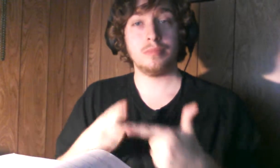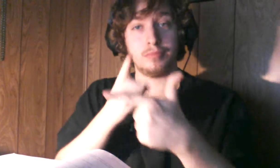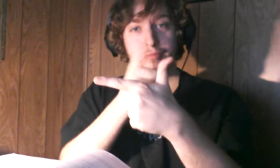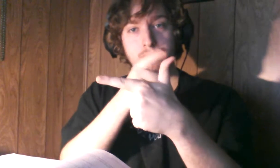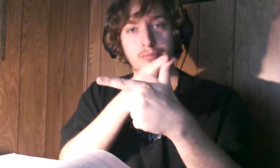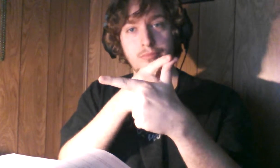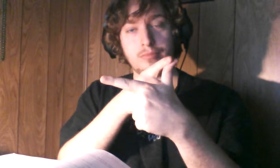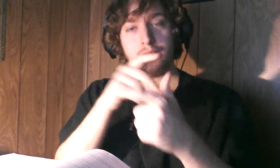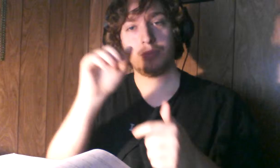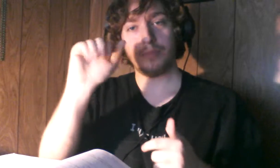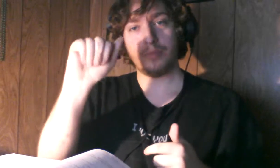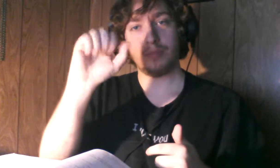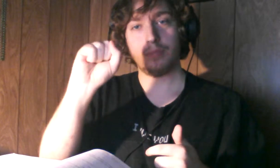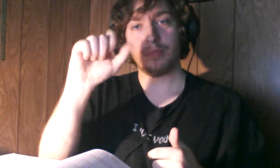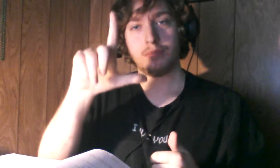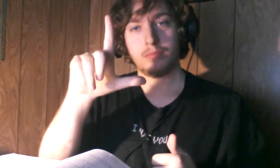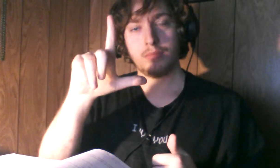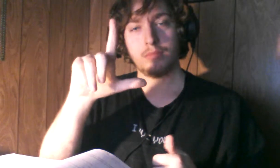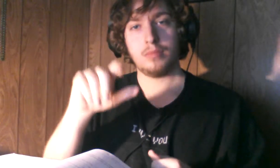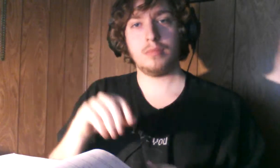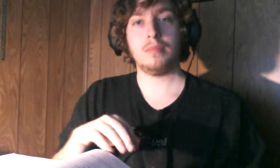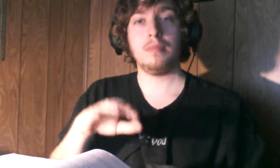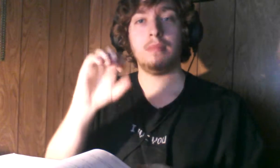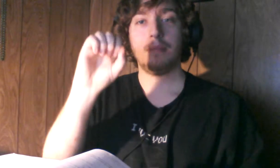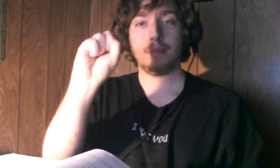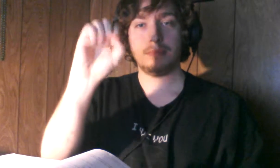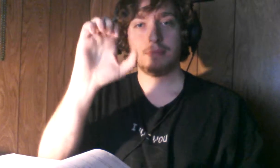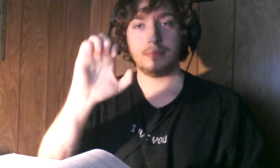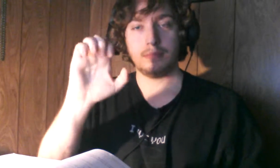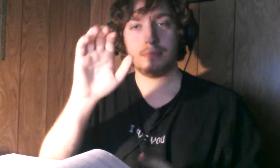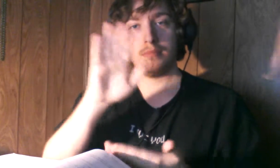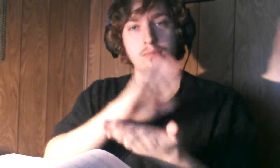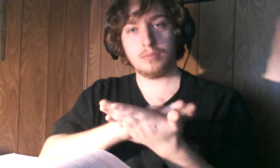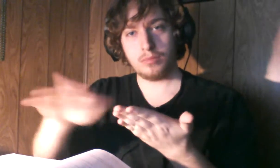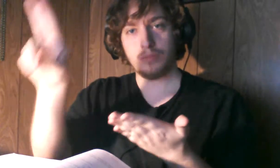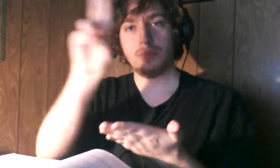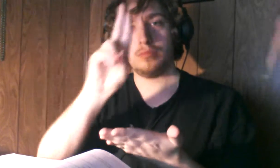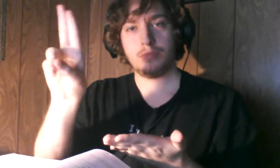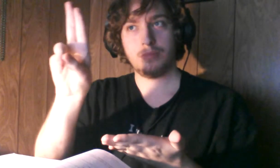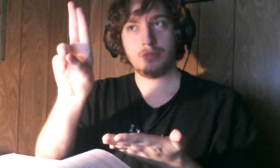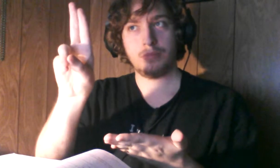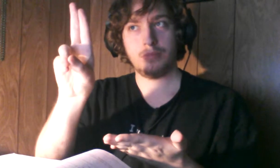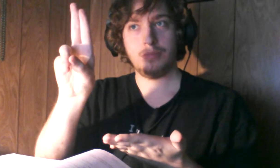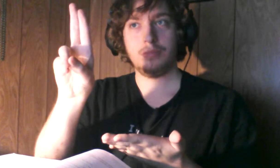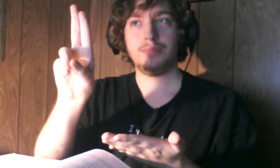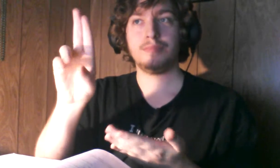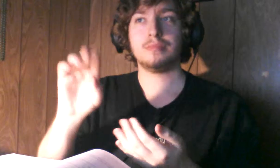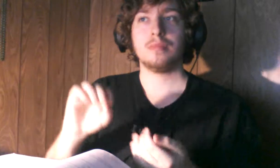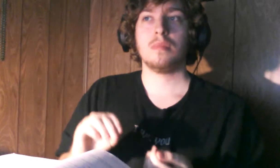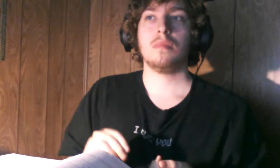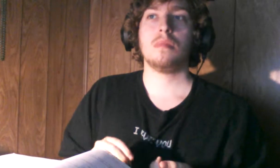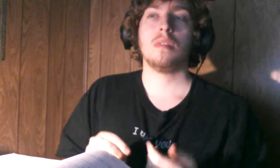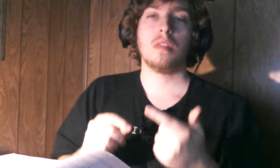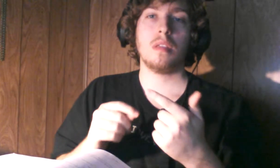opinion, was exageration, which means loss of blood due to that injury. Investigators began